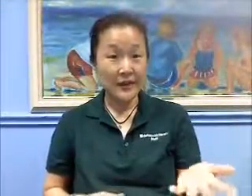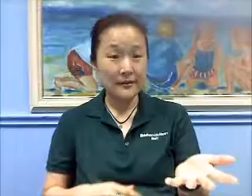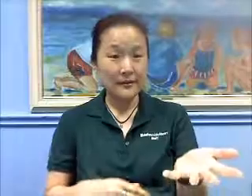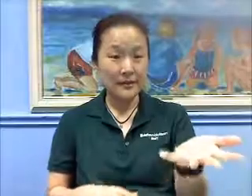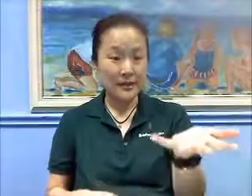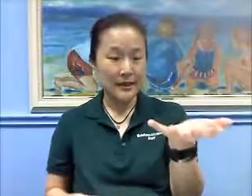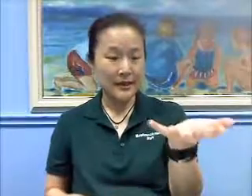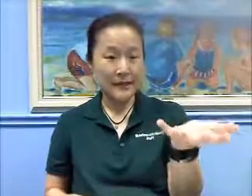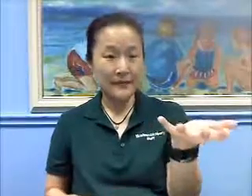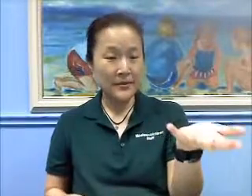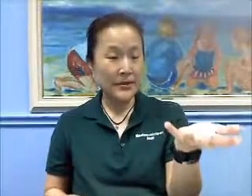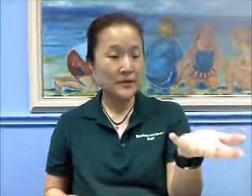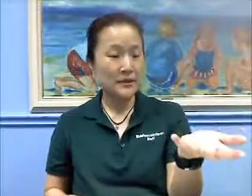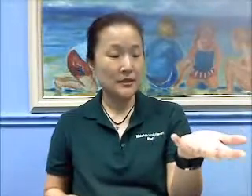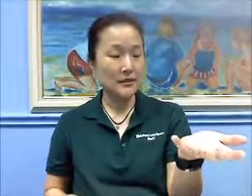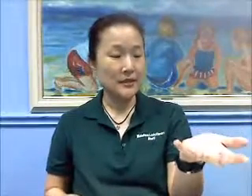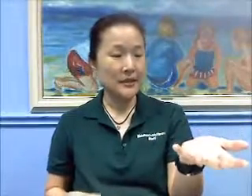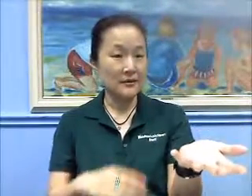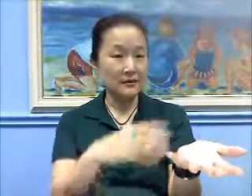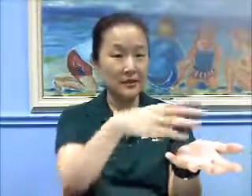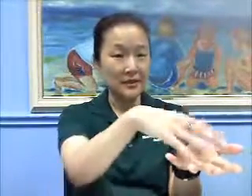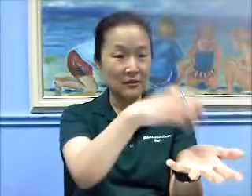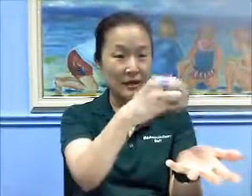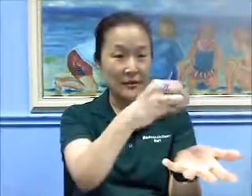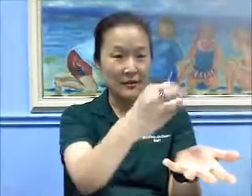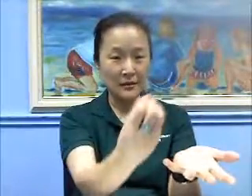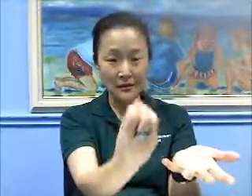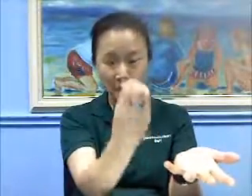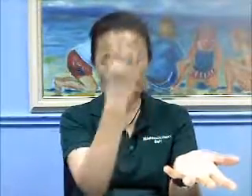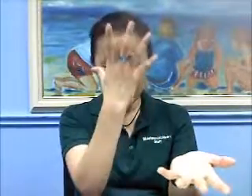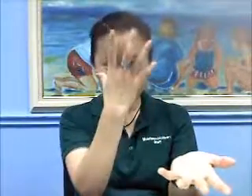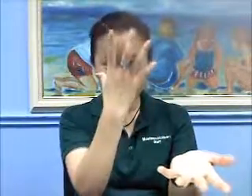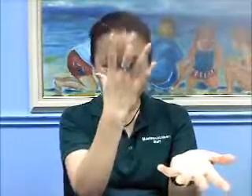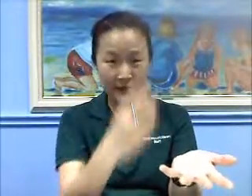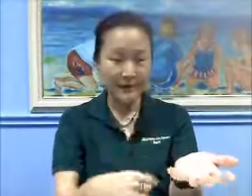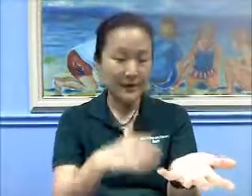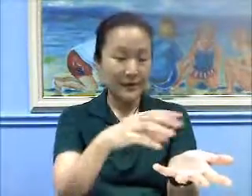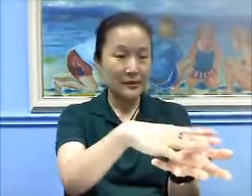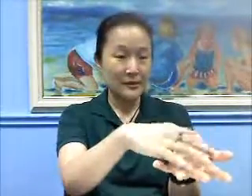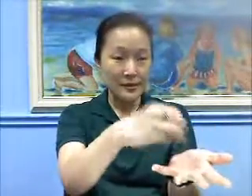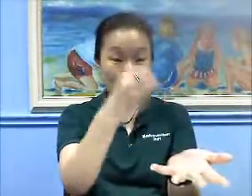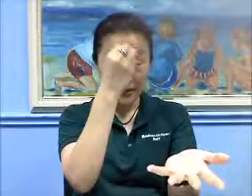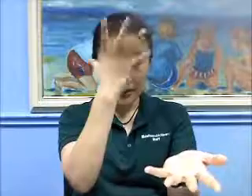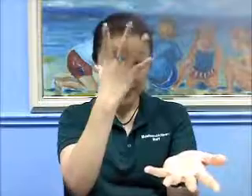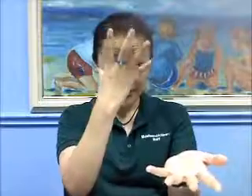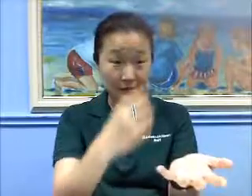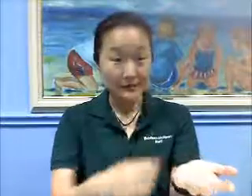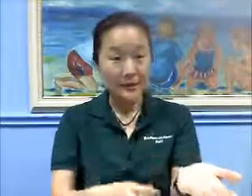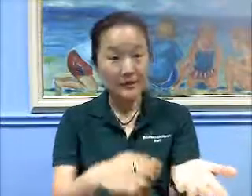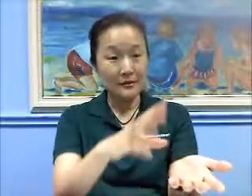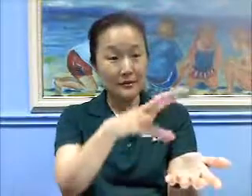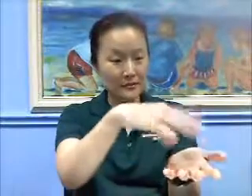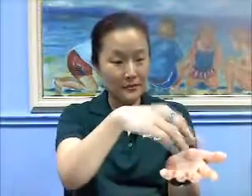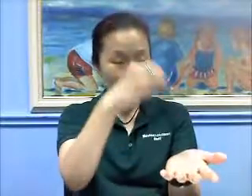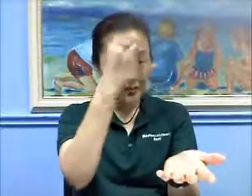learning, it's like you have everything you need to learn here, and you grab it and throw it in your head. So learn. So